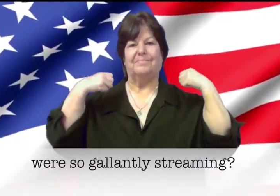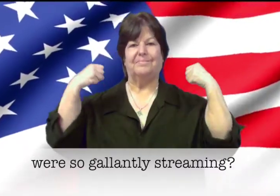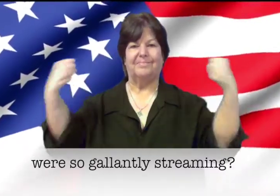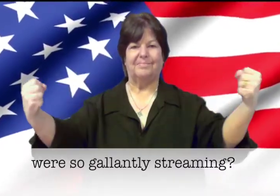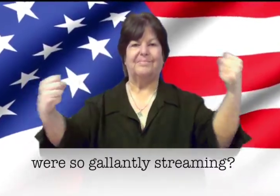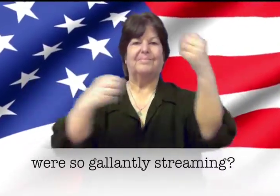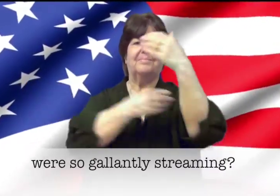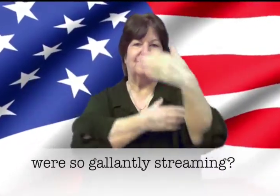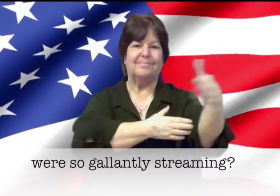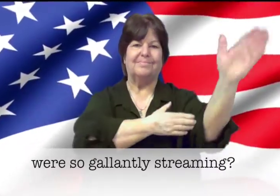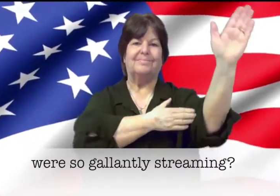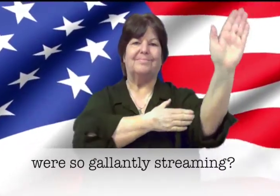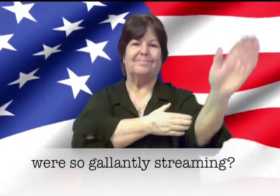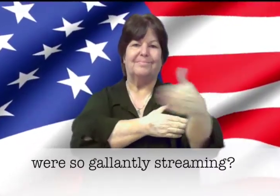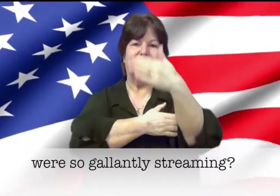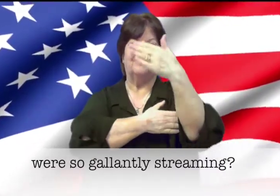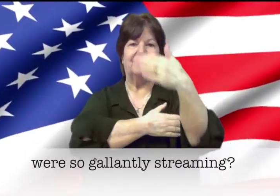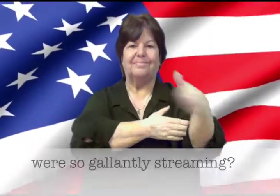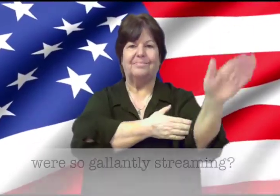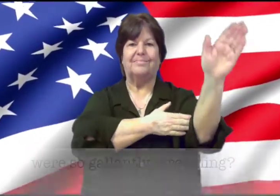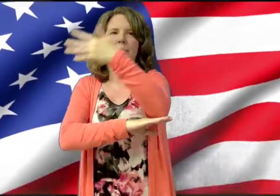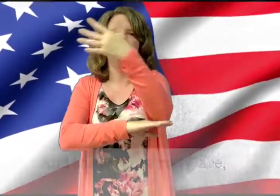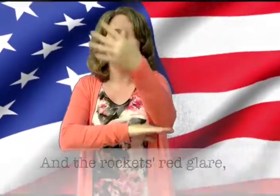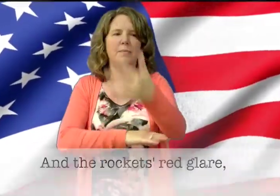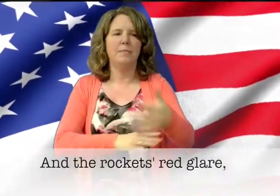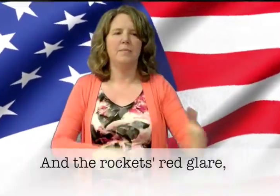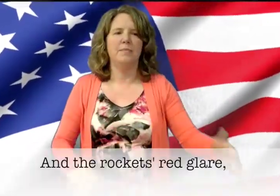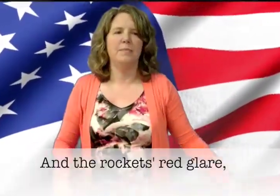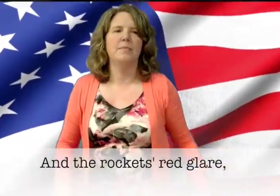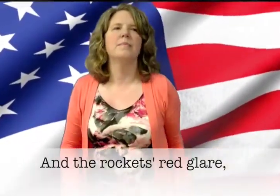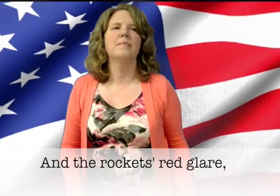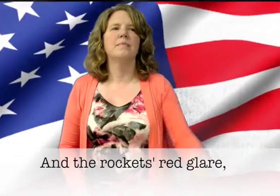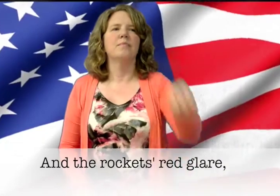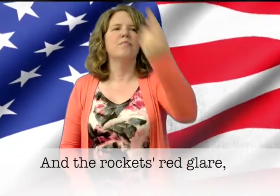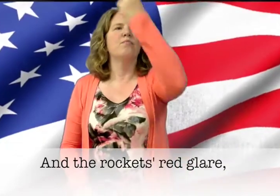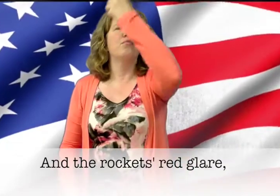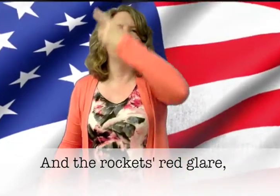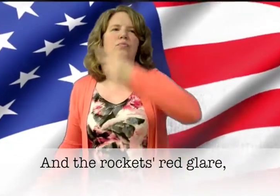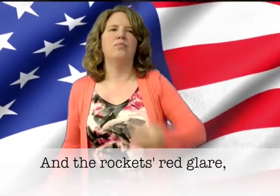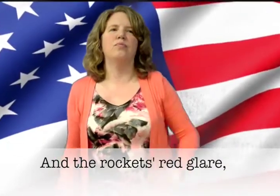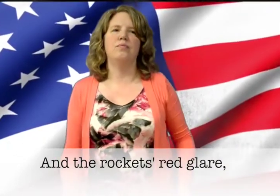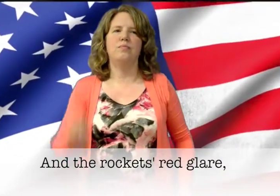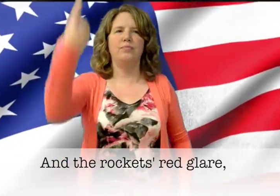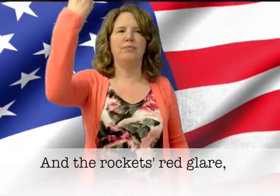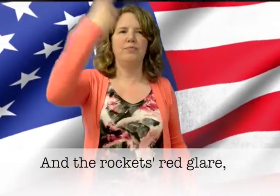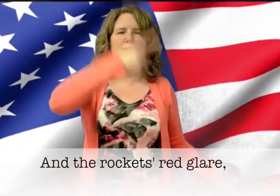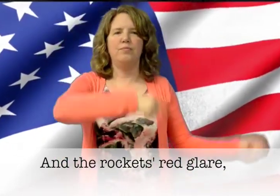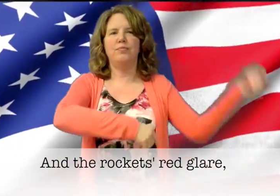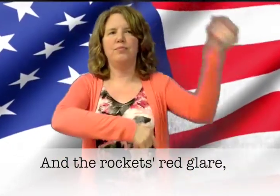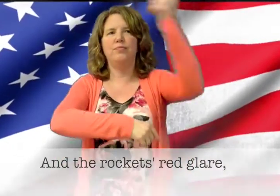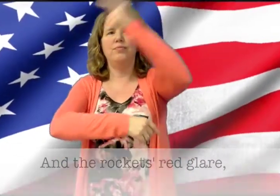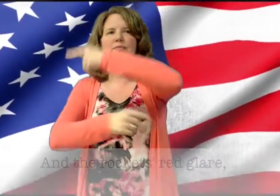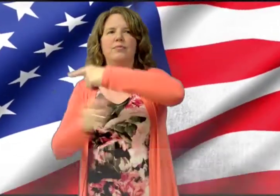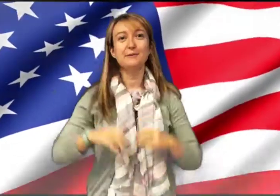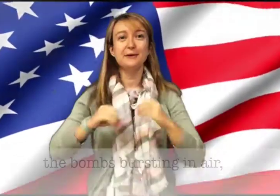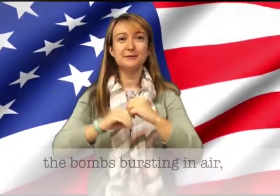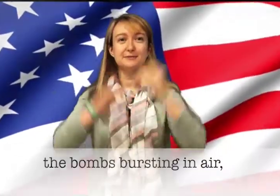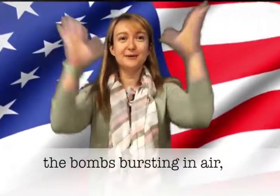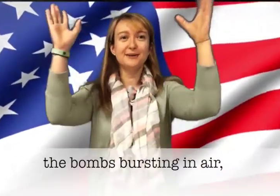gallantly streaming? On the rocket's red glare, the bombs